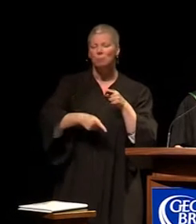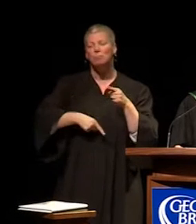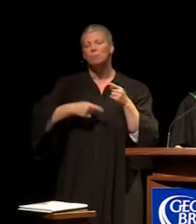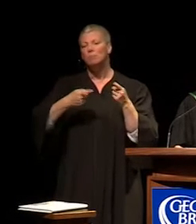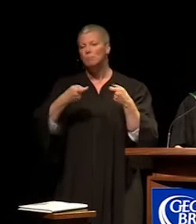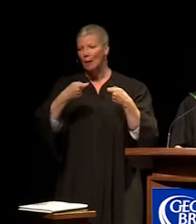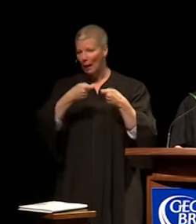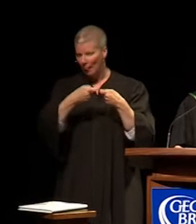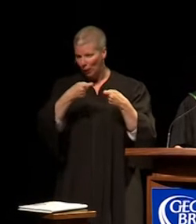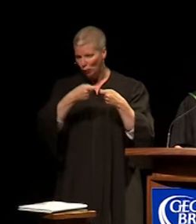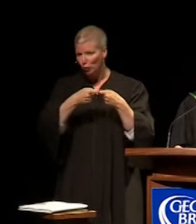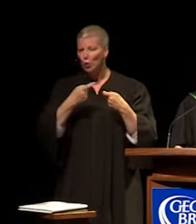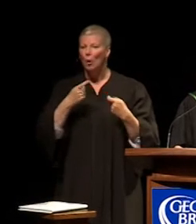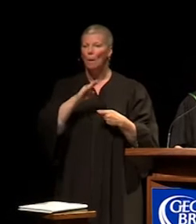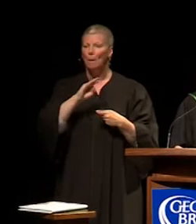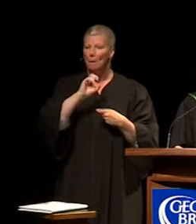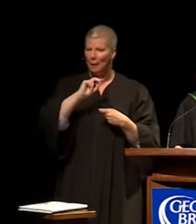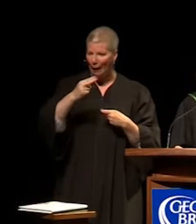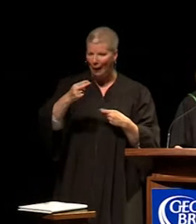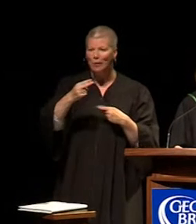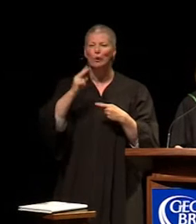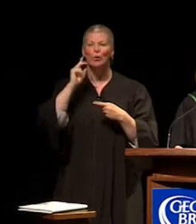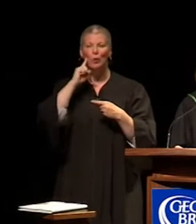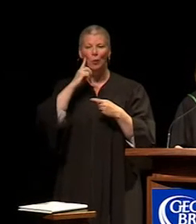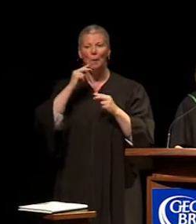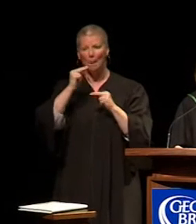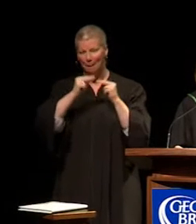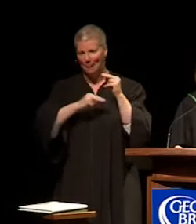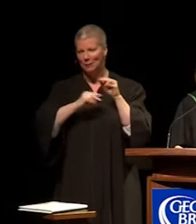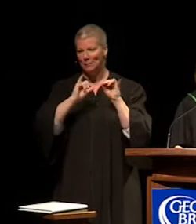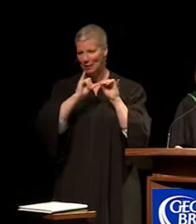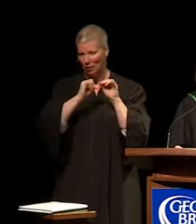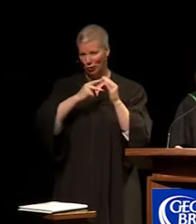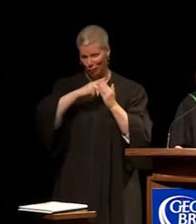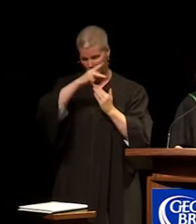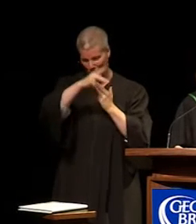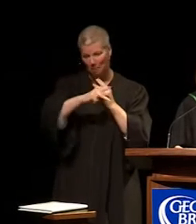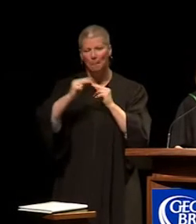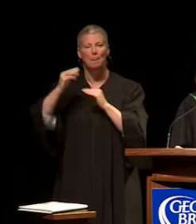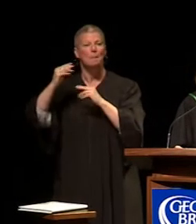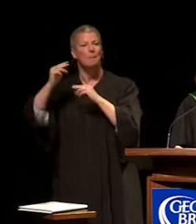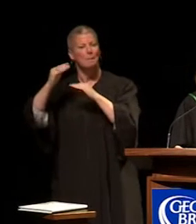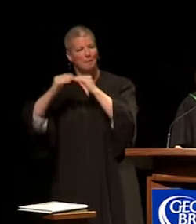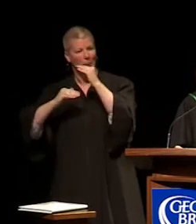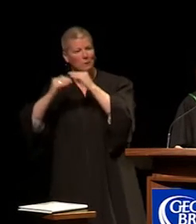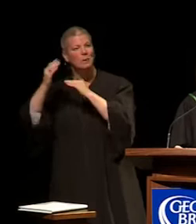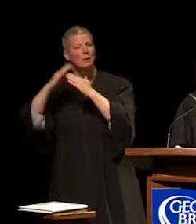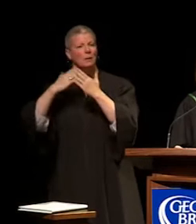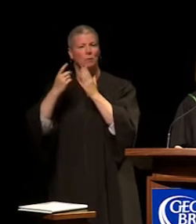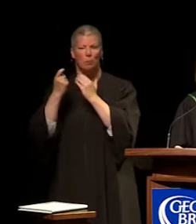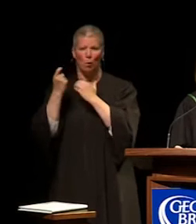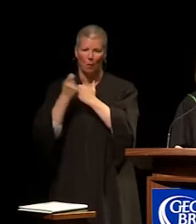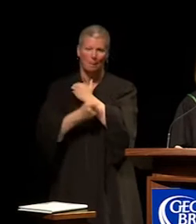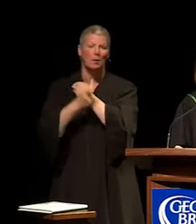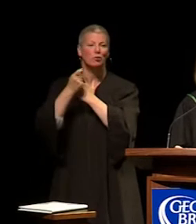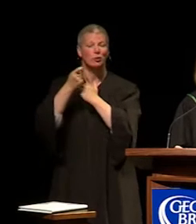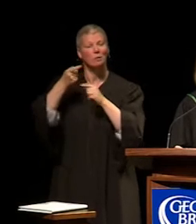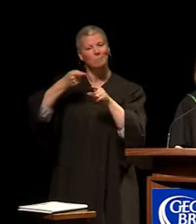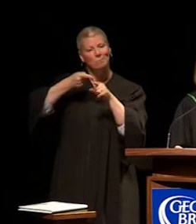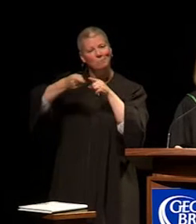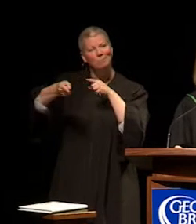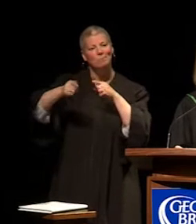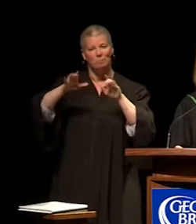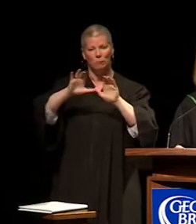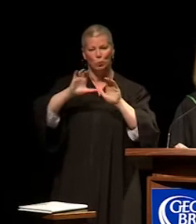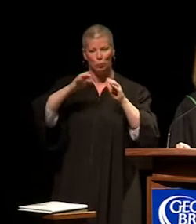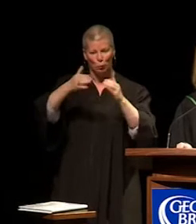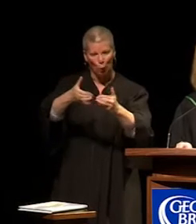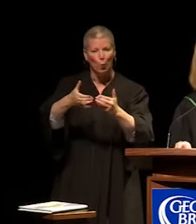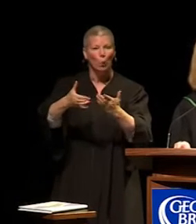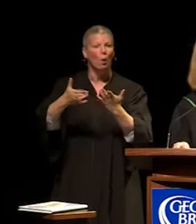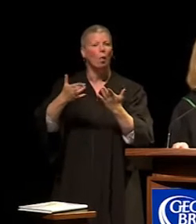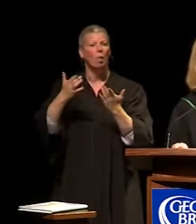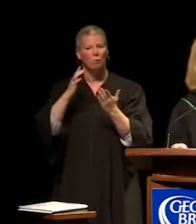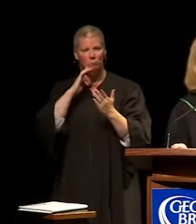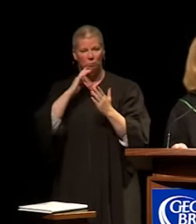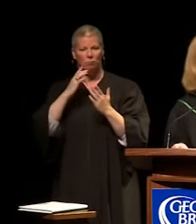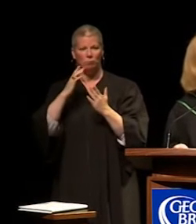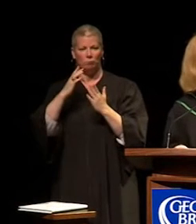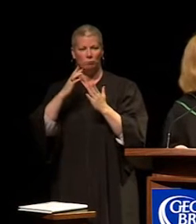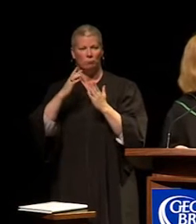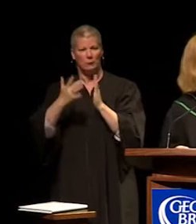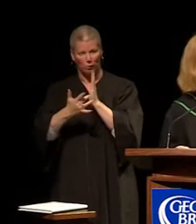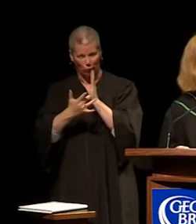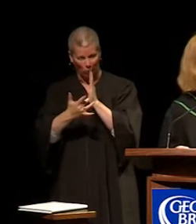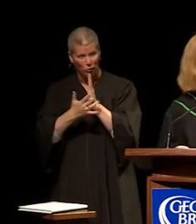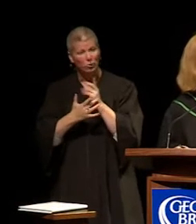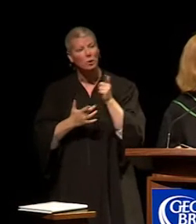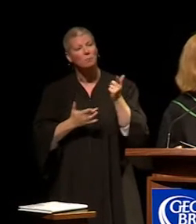Engineering Technology Building Automation Program in the School of Mechanical Engineering Technologies. Devon, would you please address the